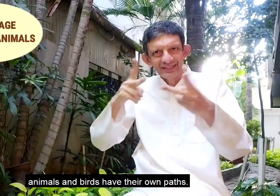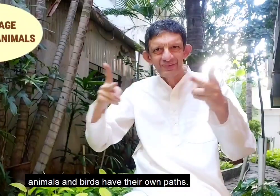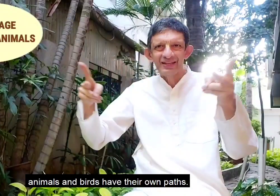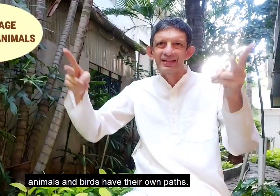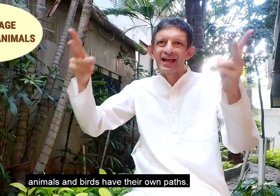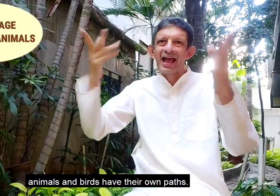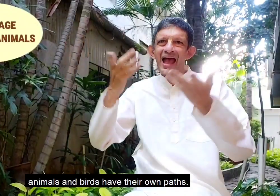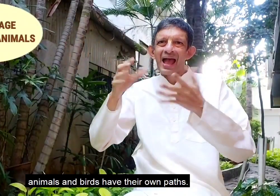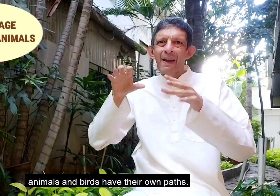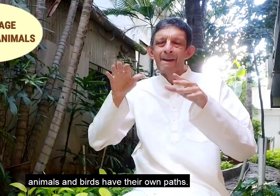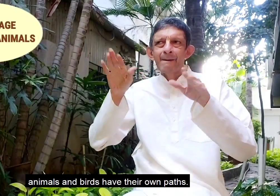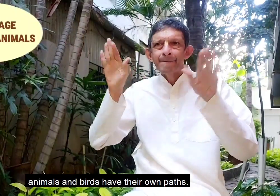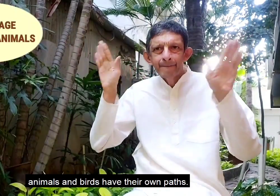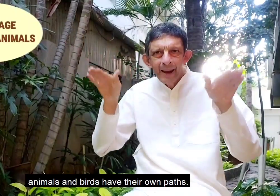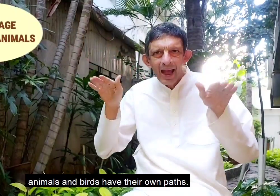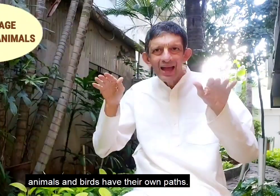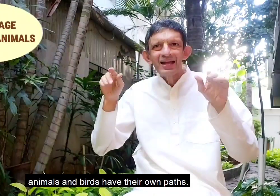Animals and birds have their own paths.